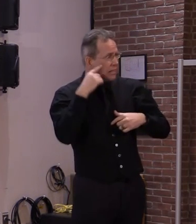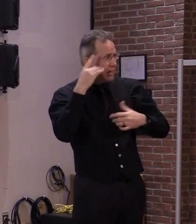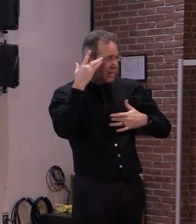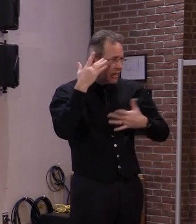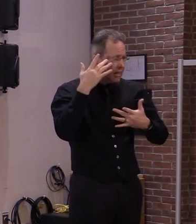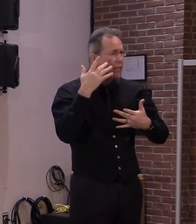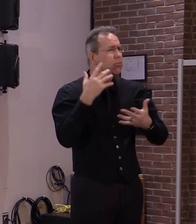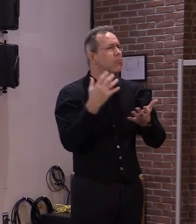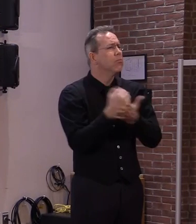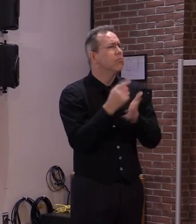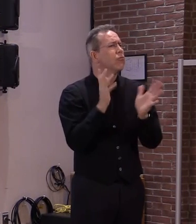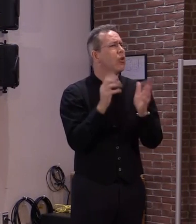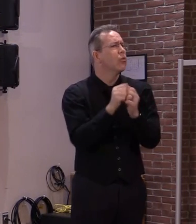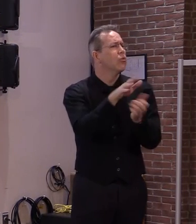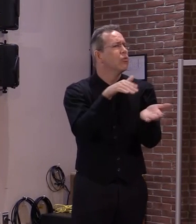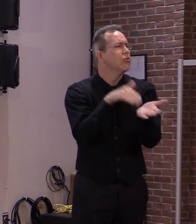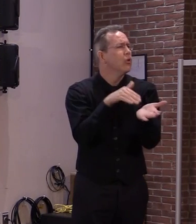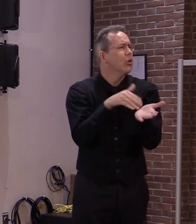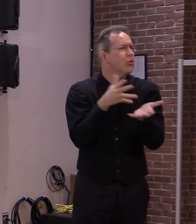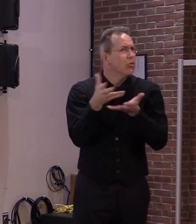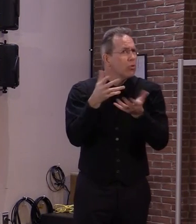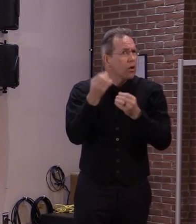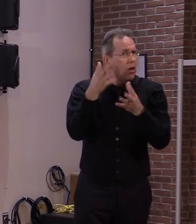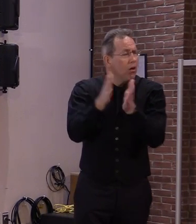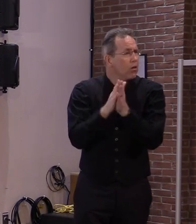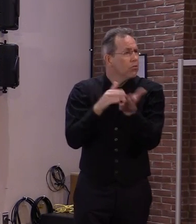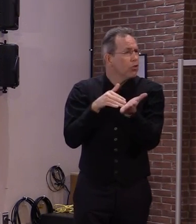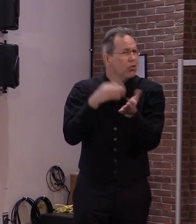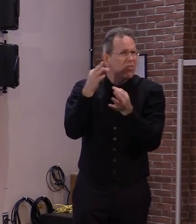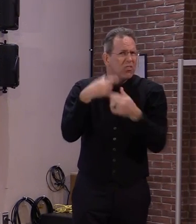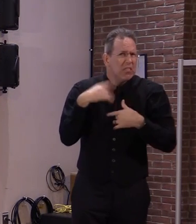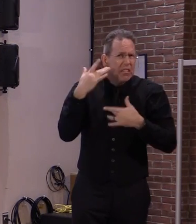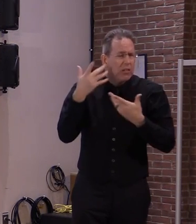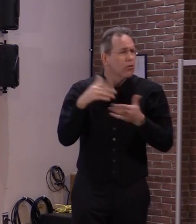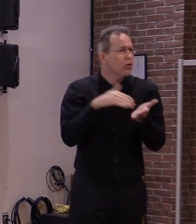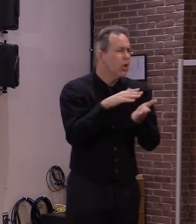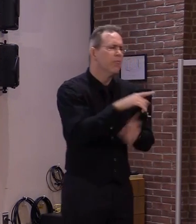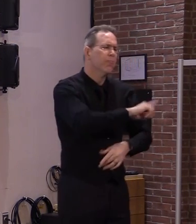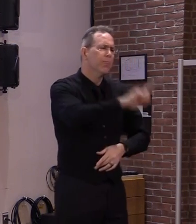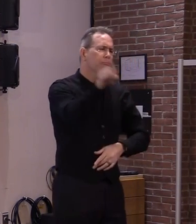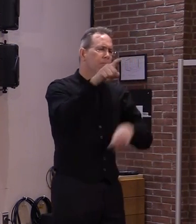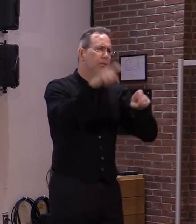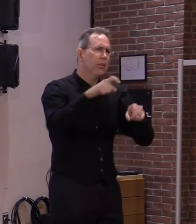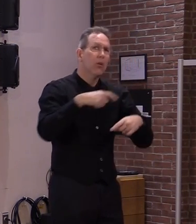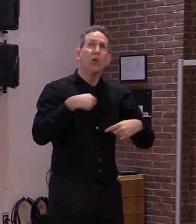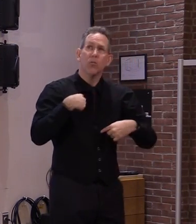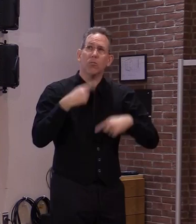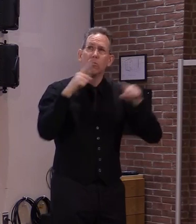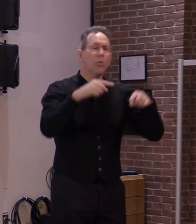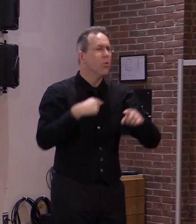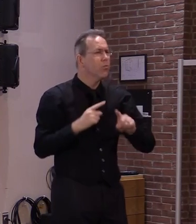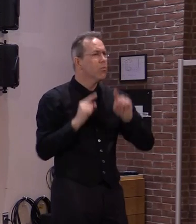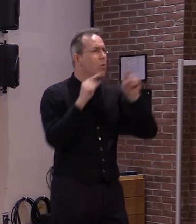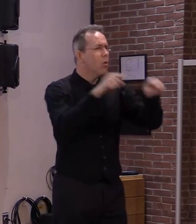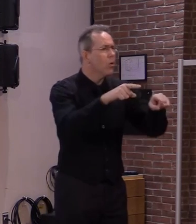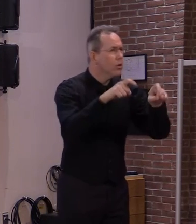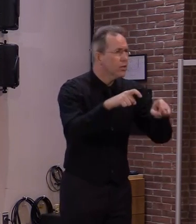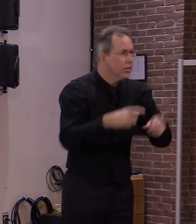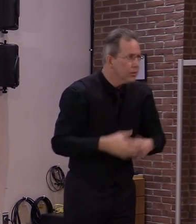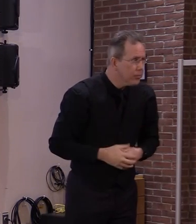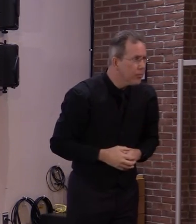haven't been vaccinated, and a person in your workplace or household or a person you attended an event with tested positive